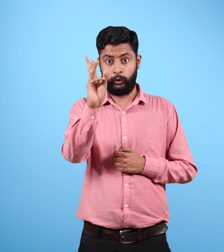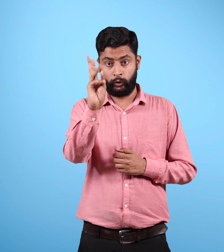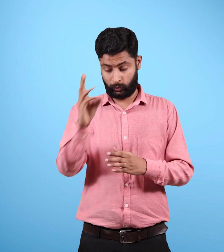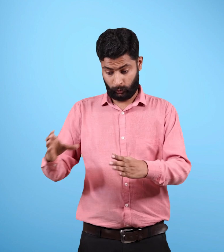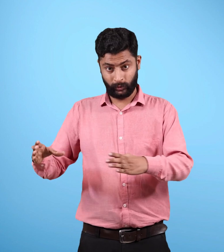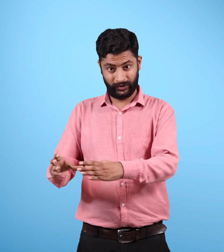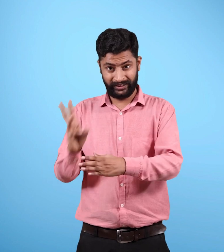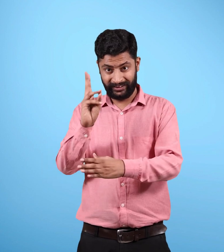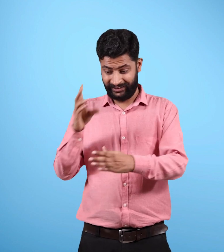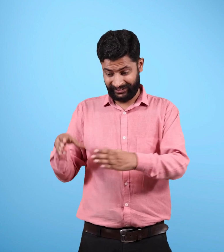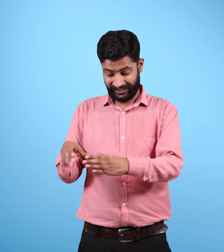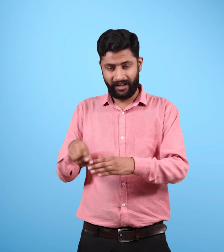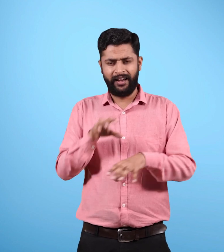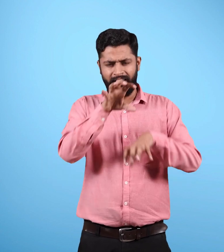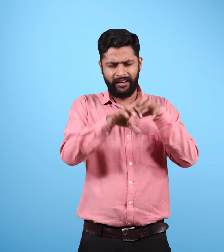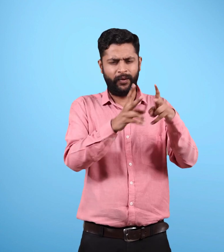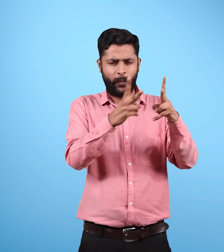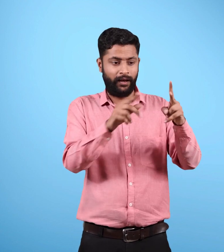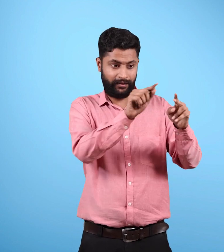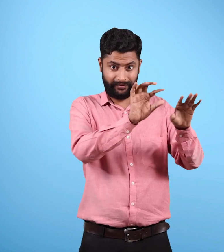Place them in group 3.